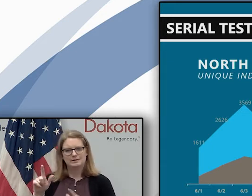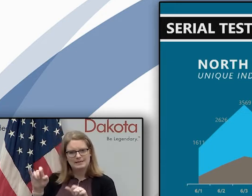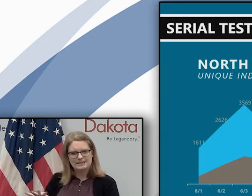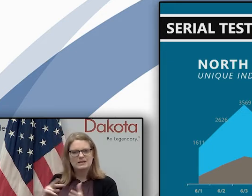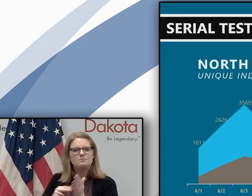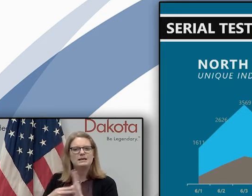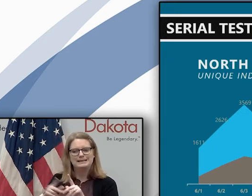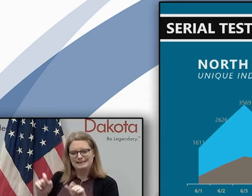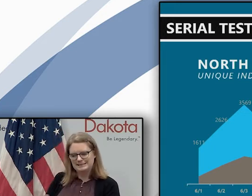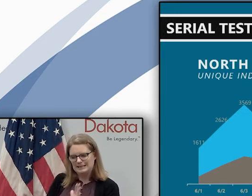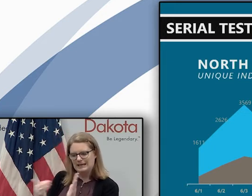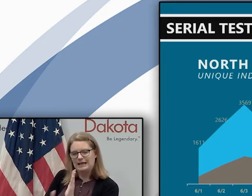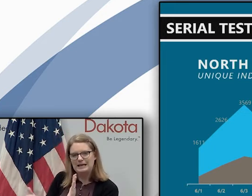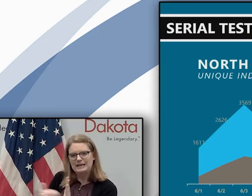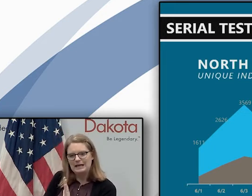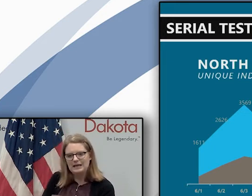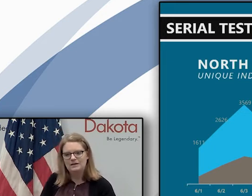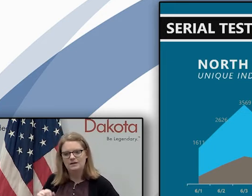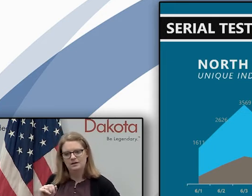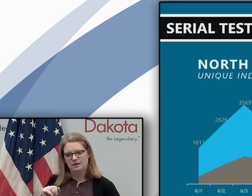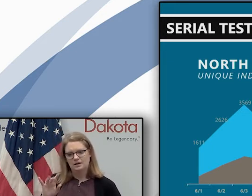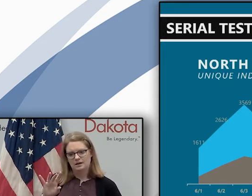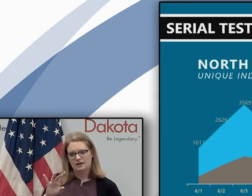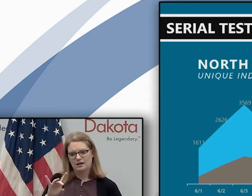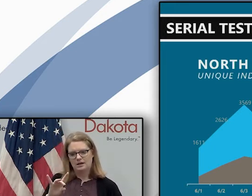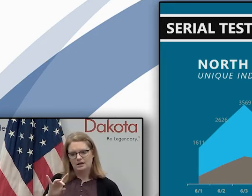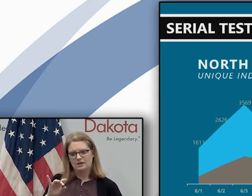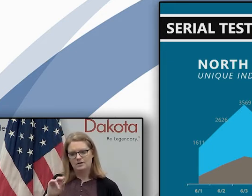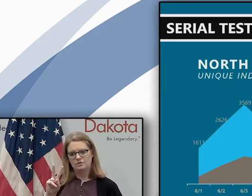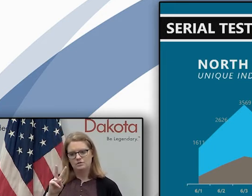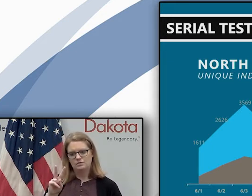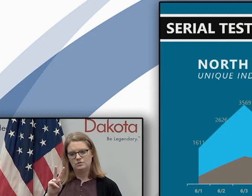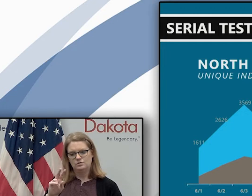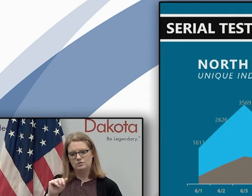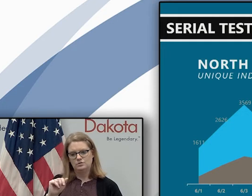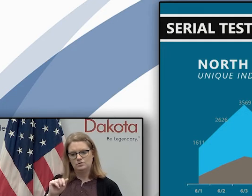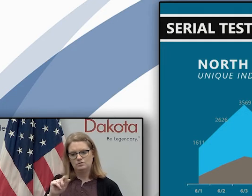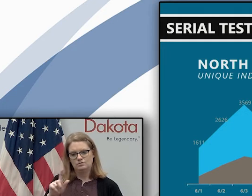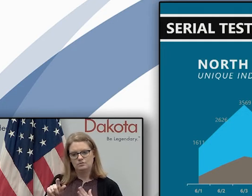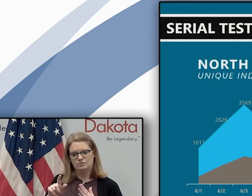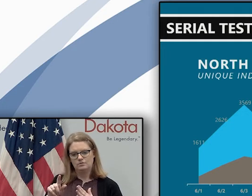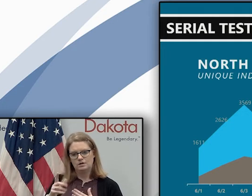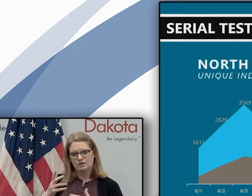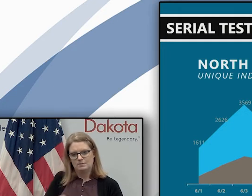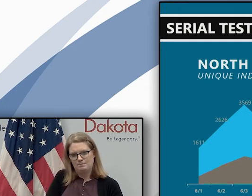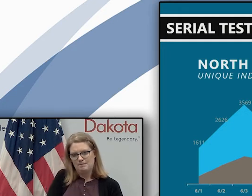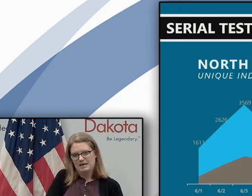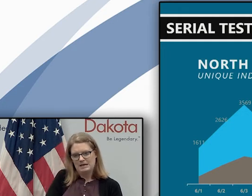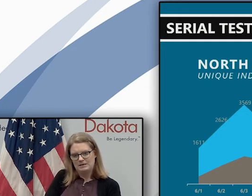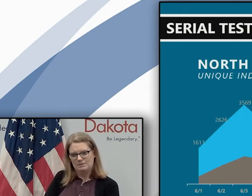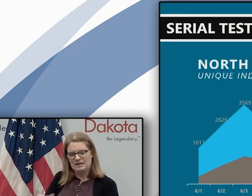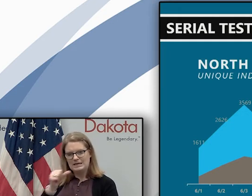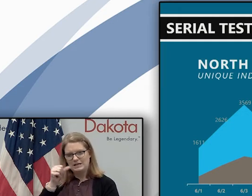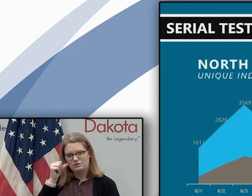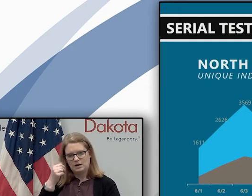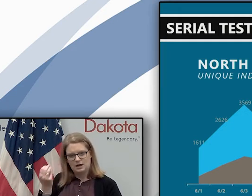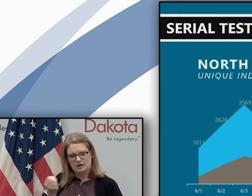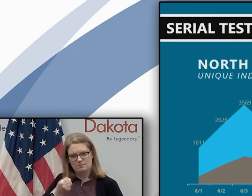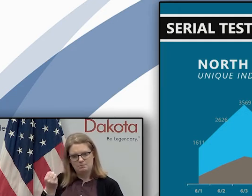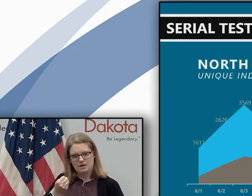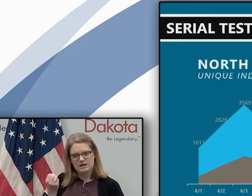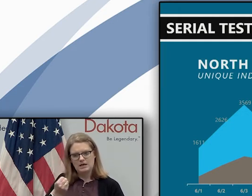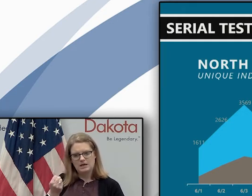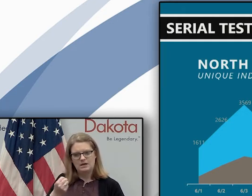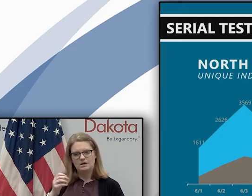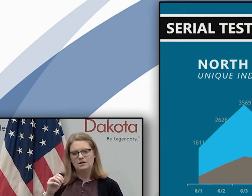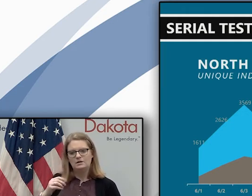again, 875 newly tested North Dakotans for the period that ran midnight to midnight yesterday on Monday.